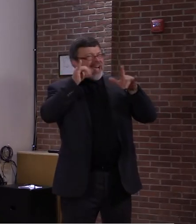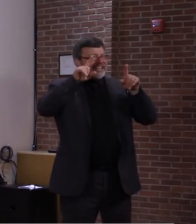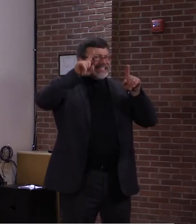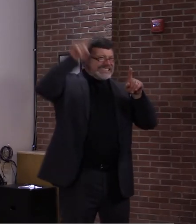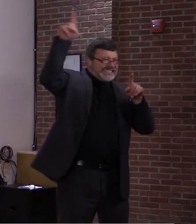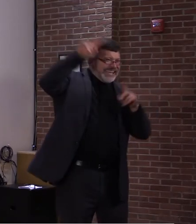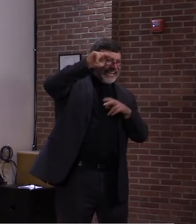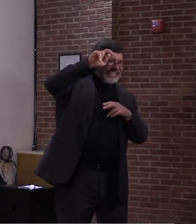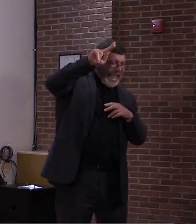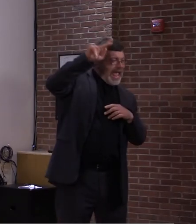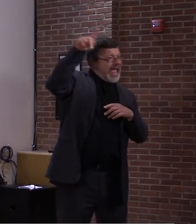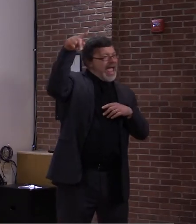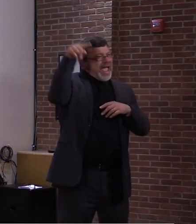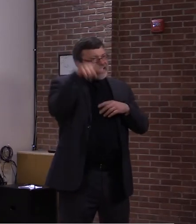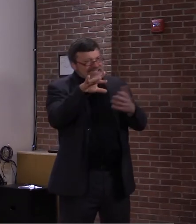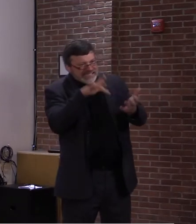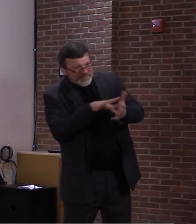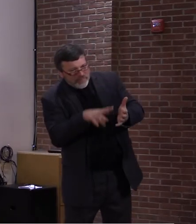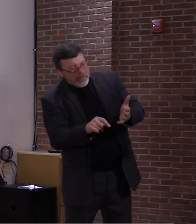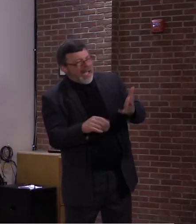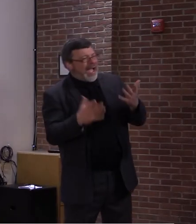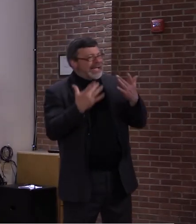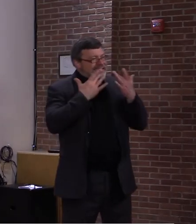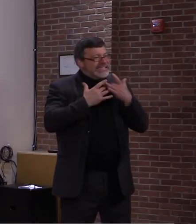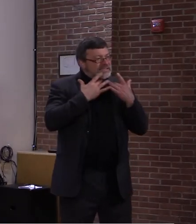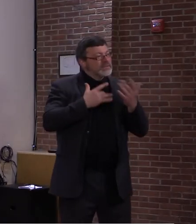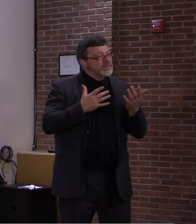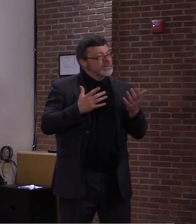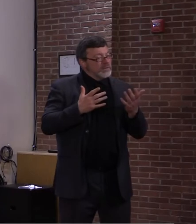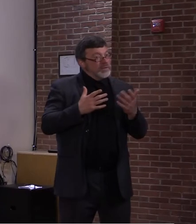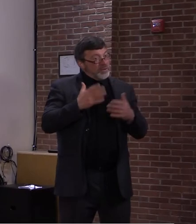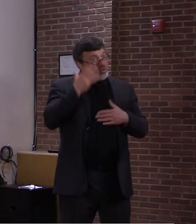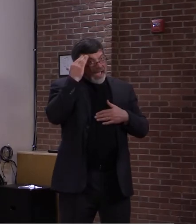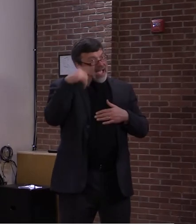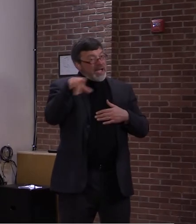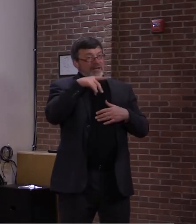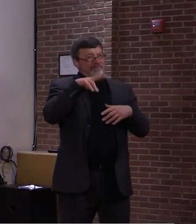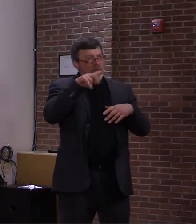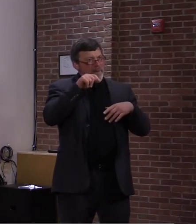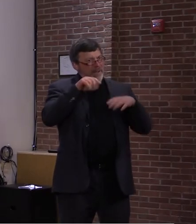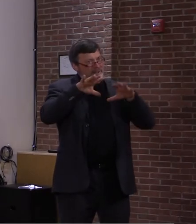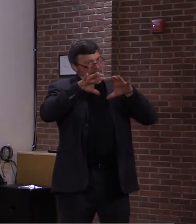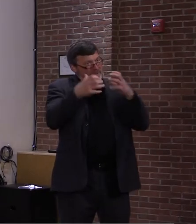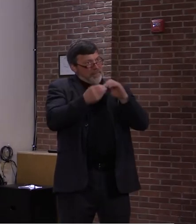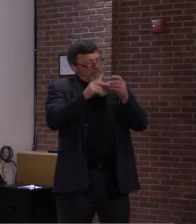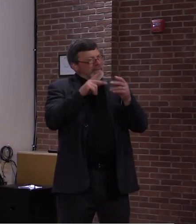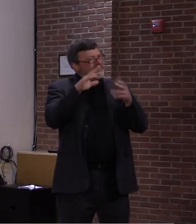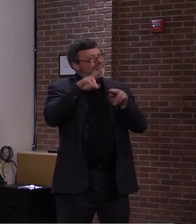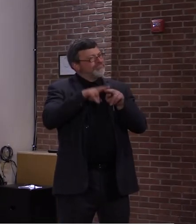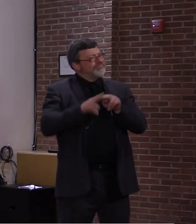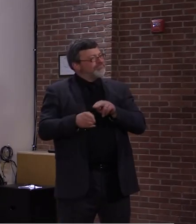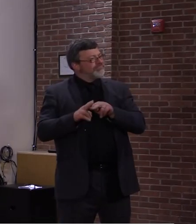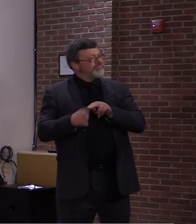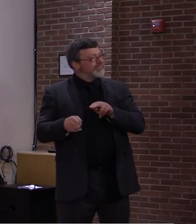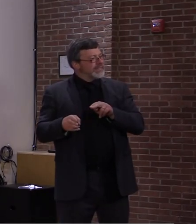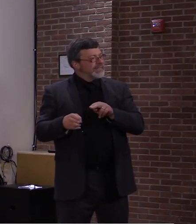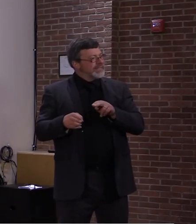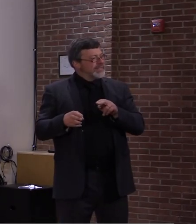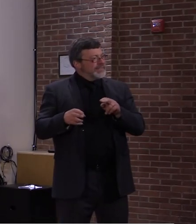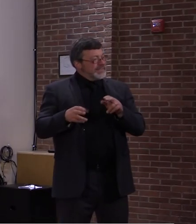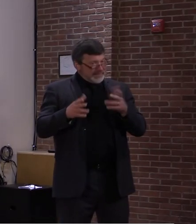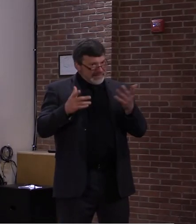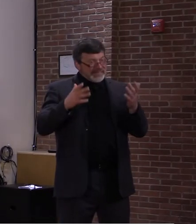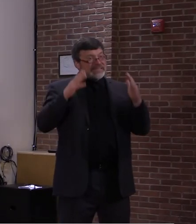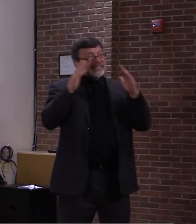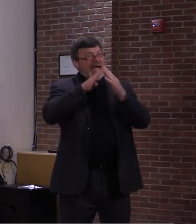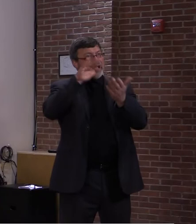has declined over the last 20 or 30 years by about 2,000 people, I believe. So at that point in